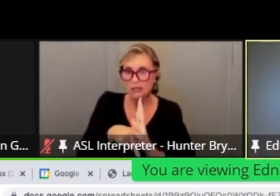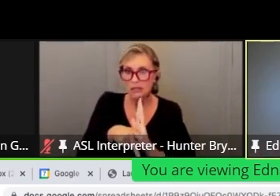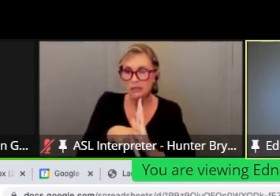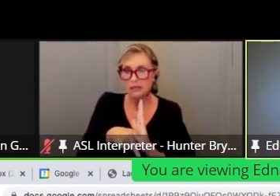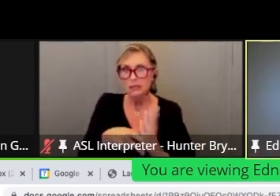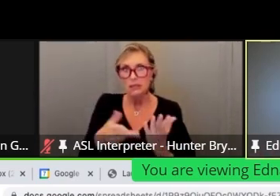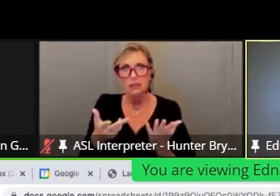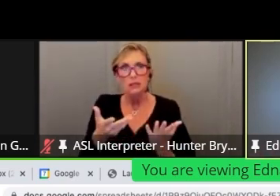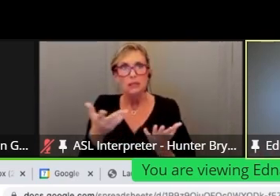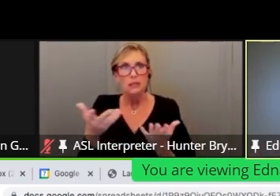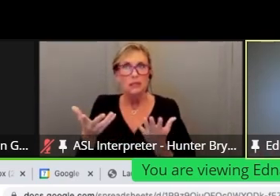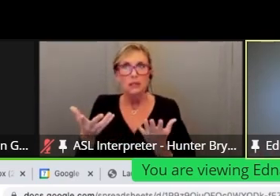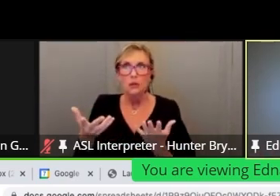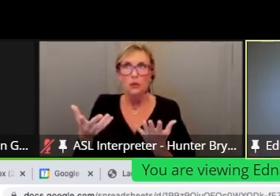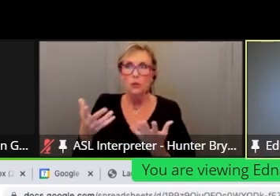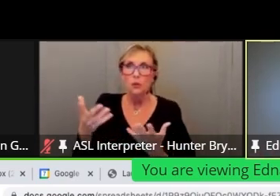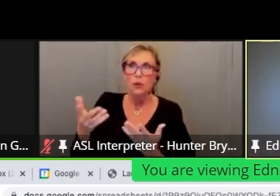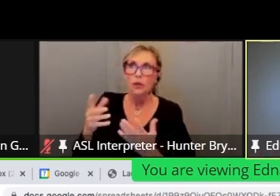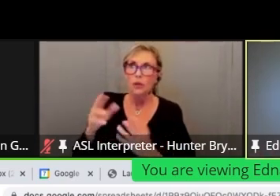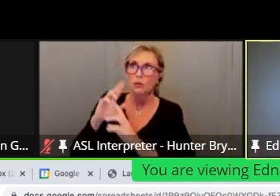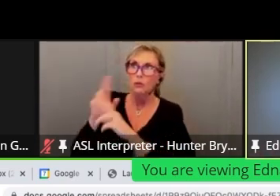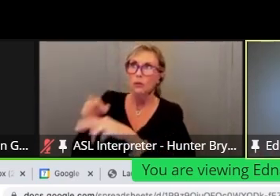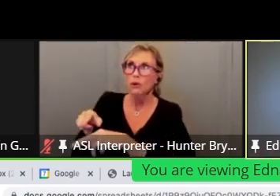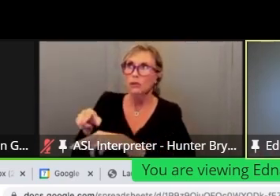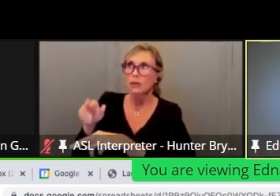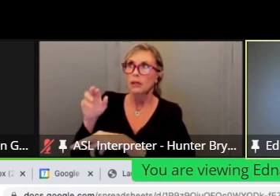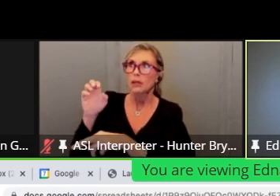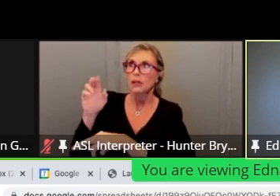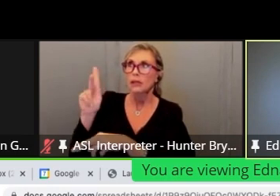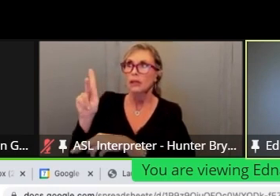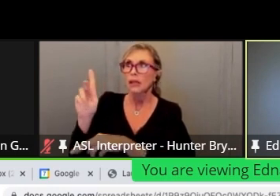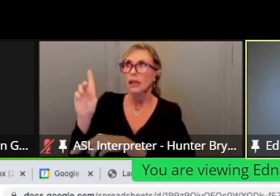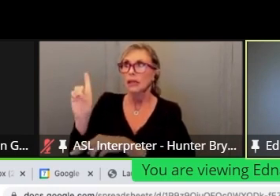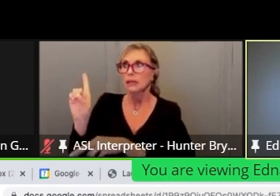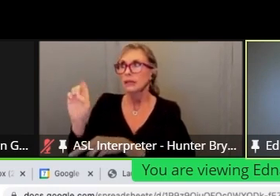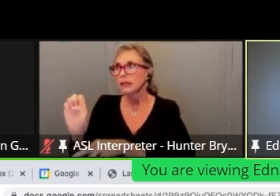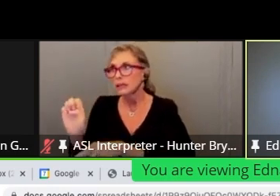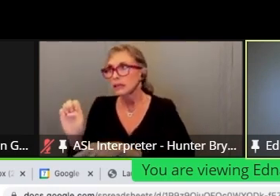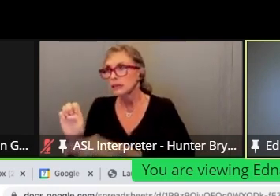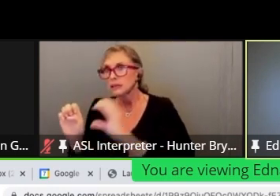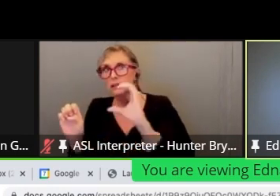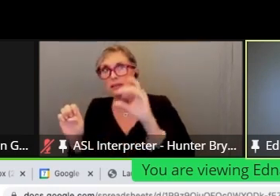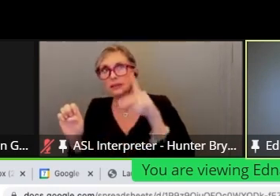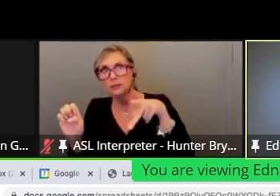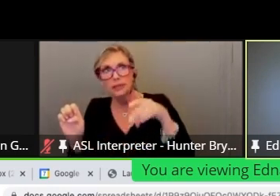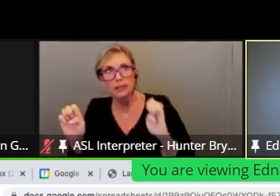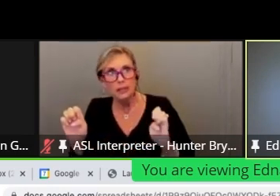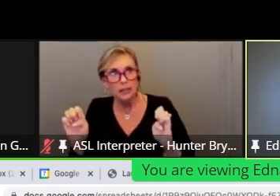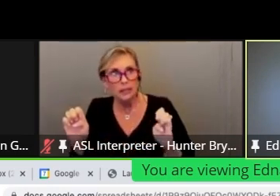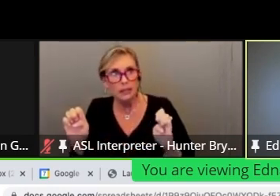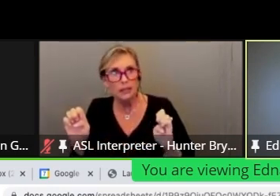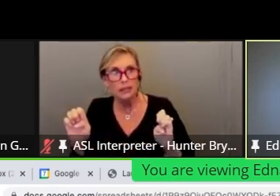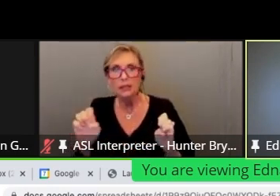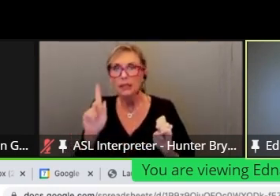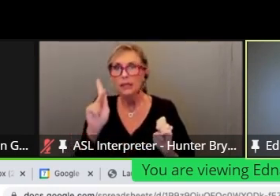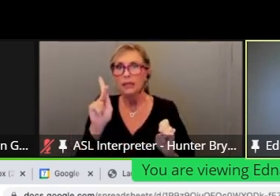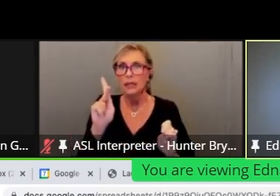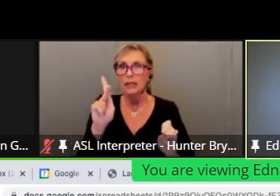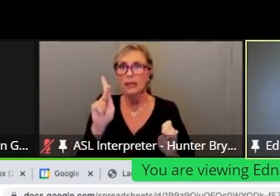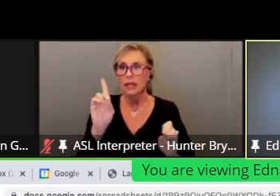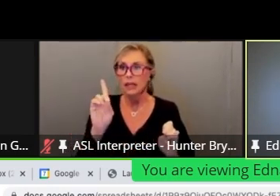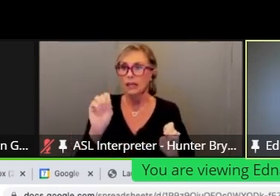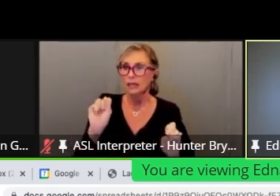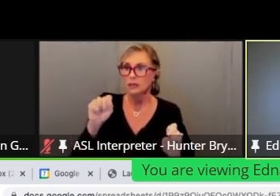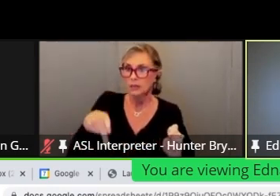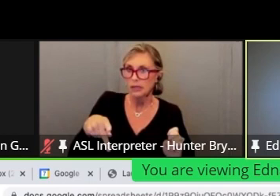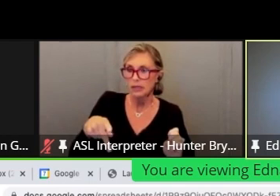to KDE, we answer to EPSB, we answer to CPE. And sometimes those policies actually get in the